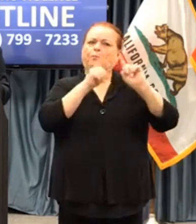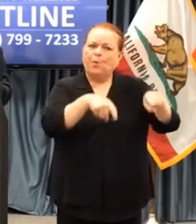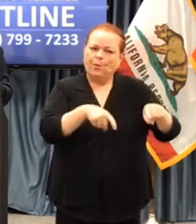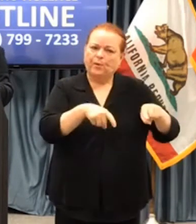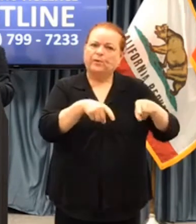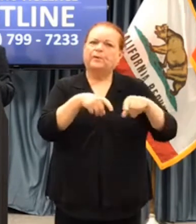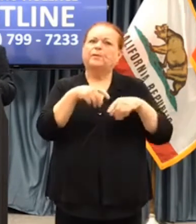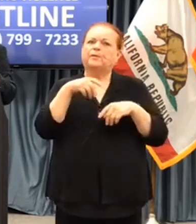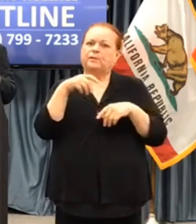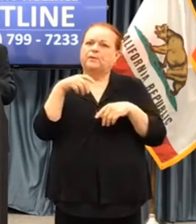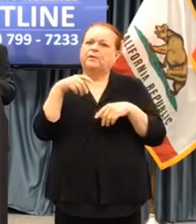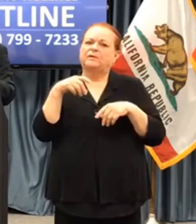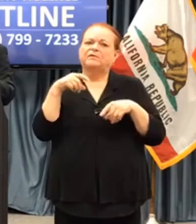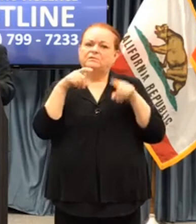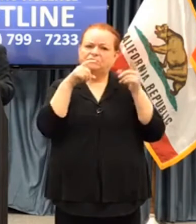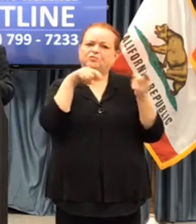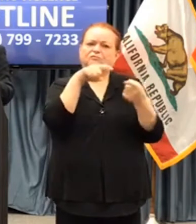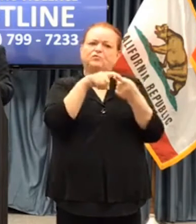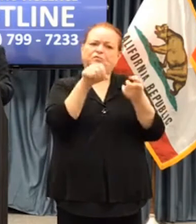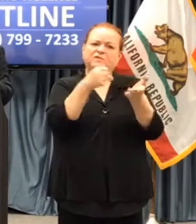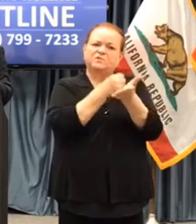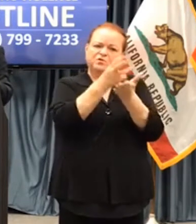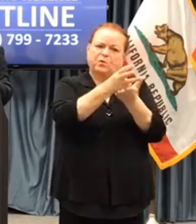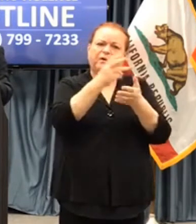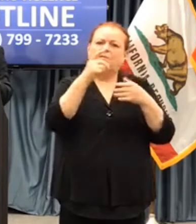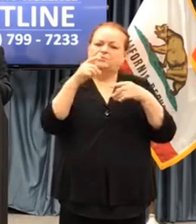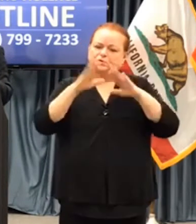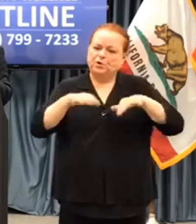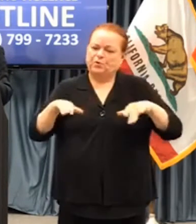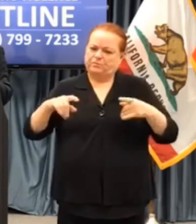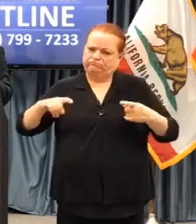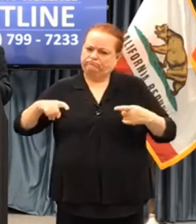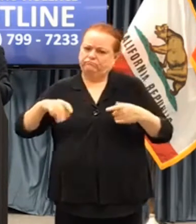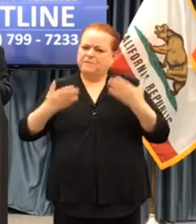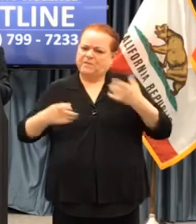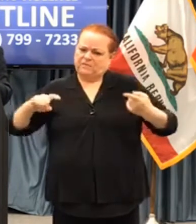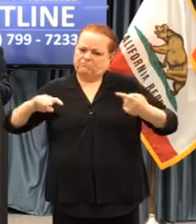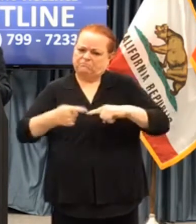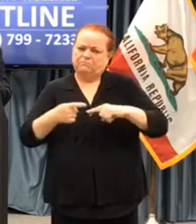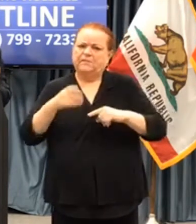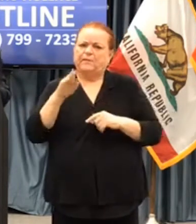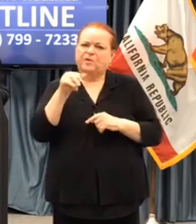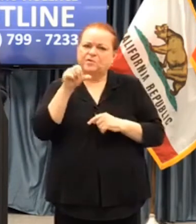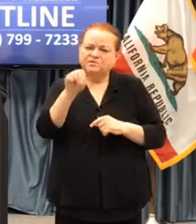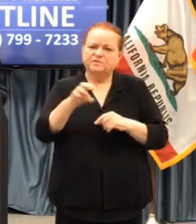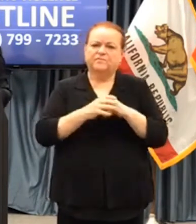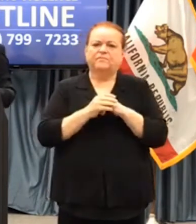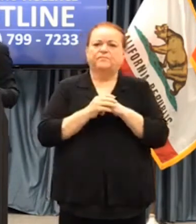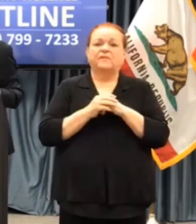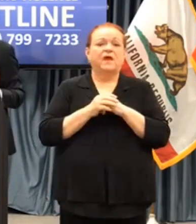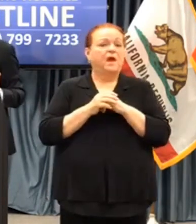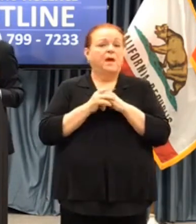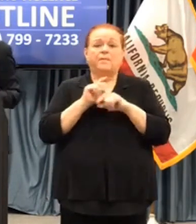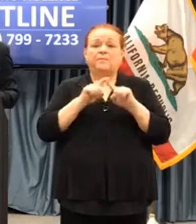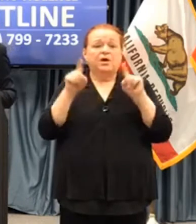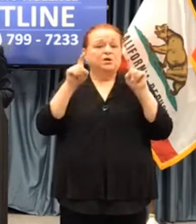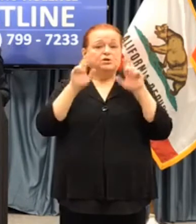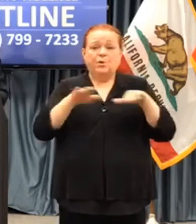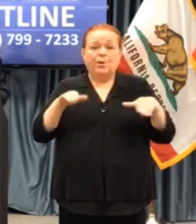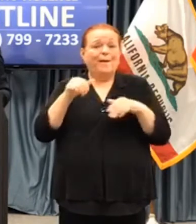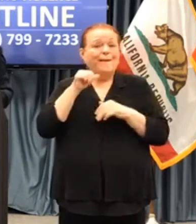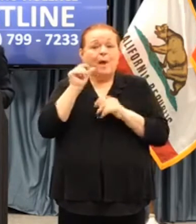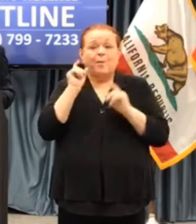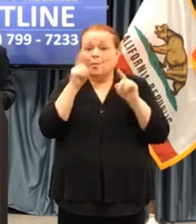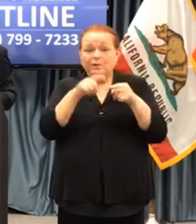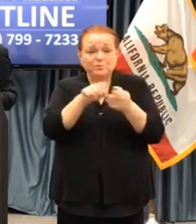fact that elderly are not going to banks because they're sheltered at home as a vulnerable population, and kids aren't going to school, you are the